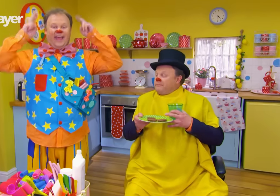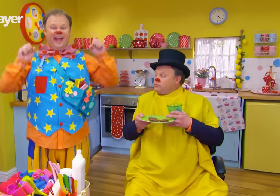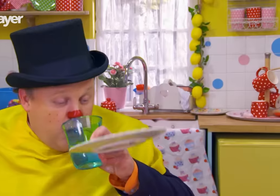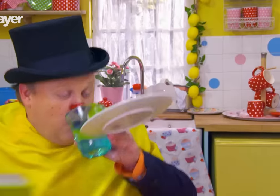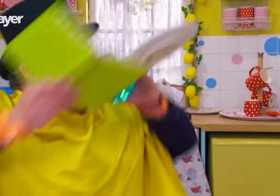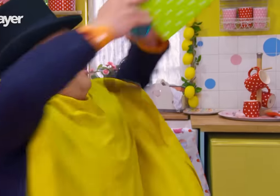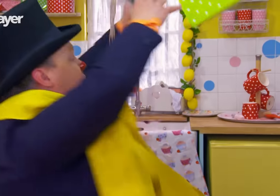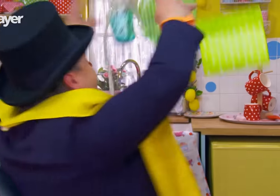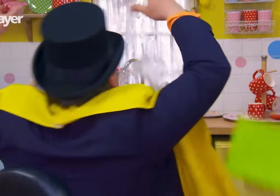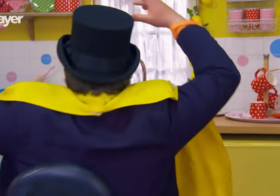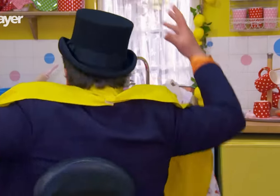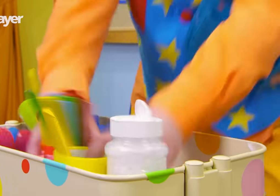hairdressing.